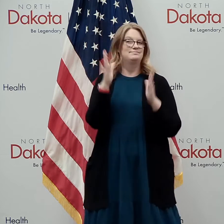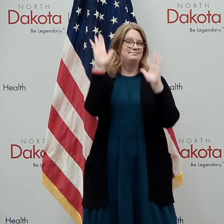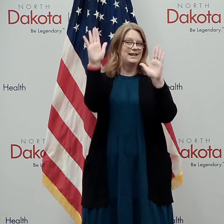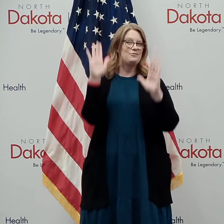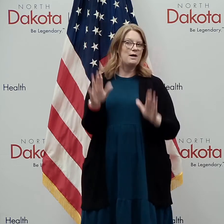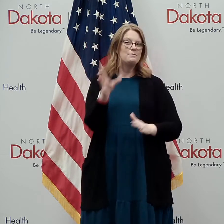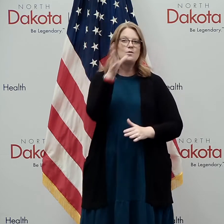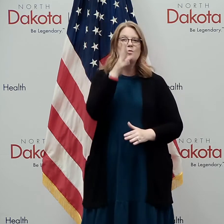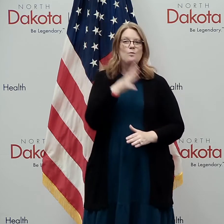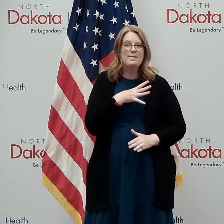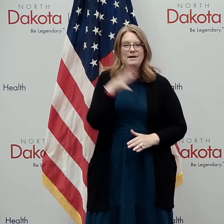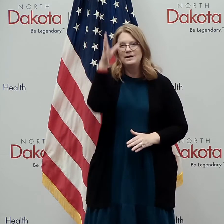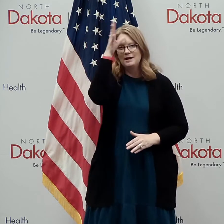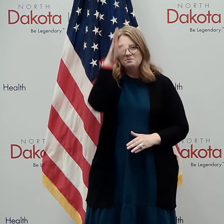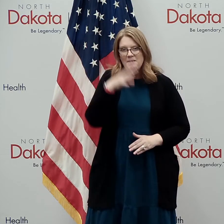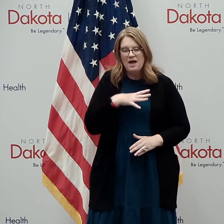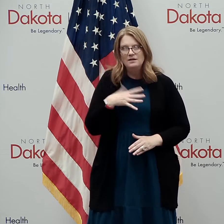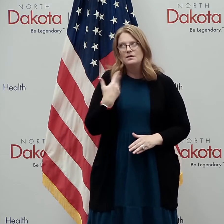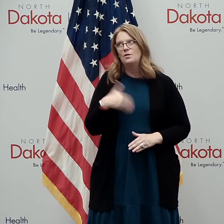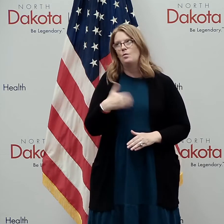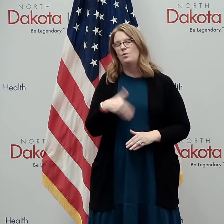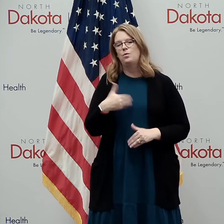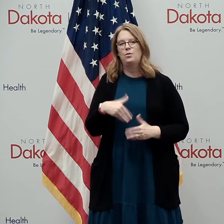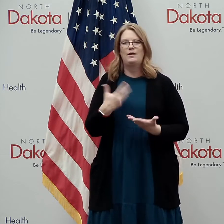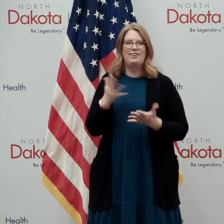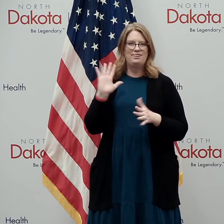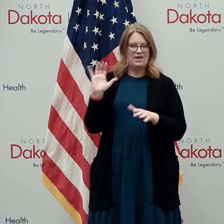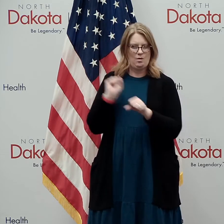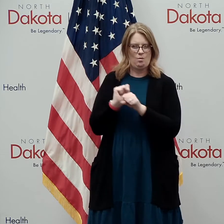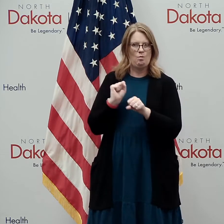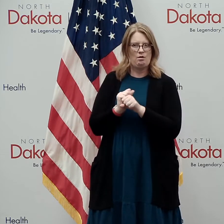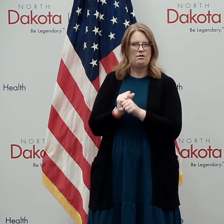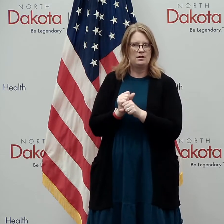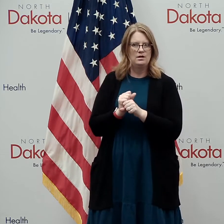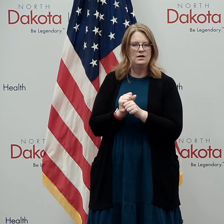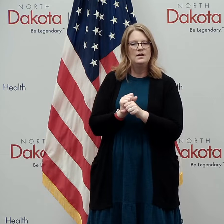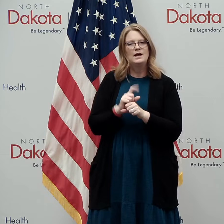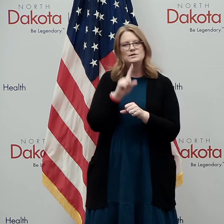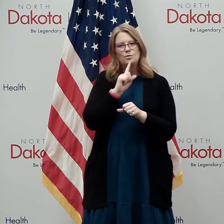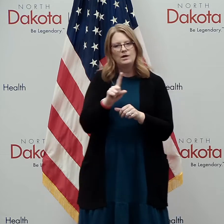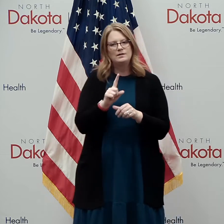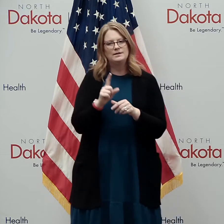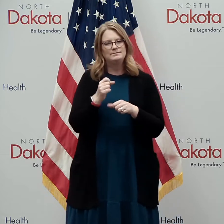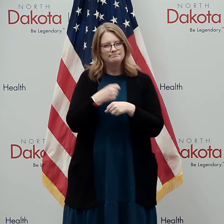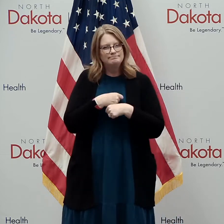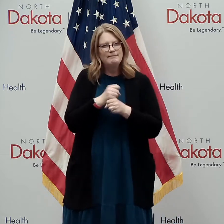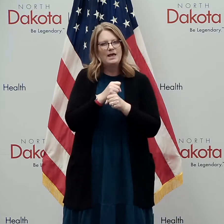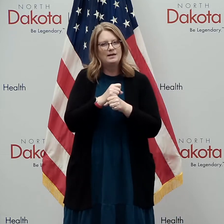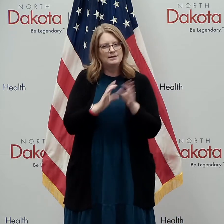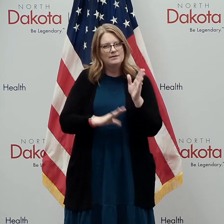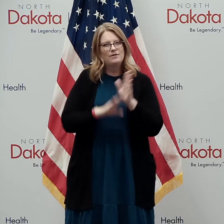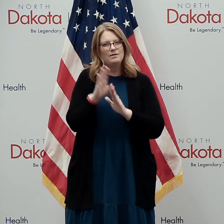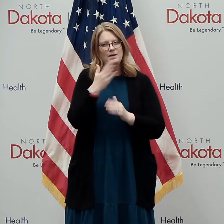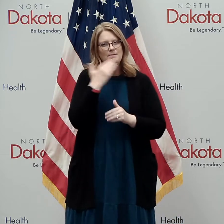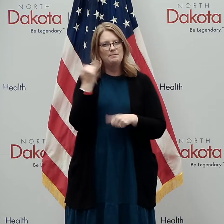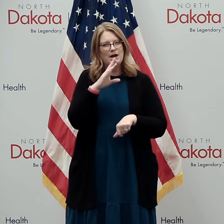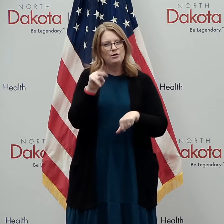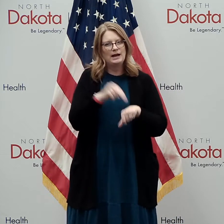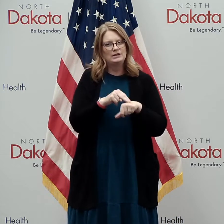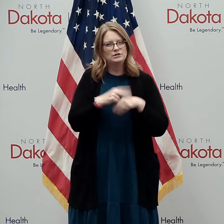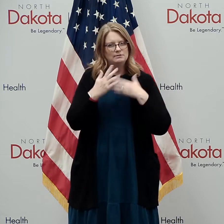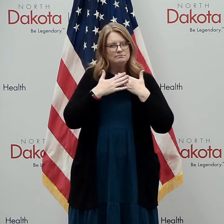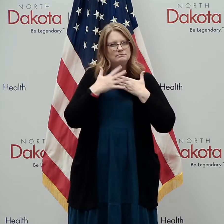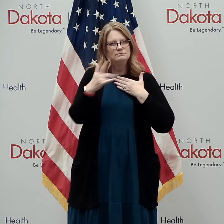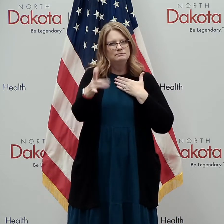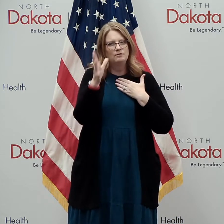come before us and for the legacy they've left, and America has a responsibility to continue working to create a better nation for those that come after us as